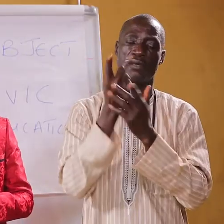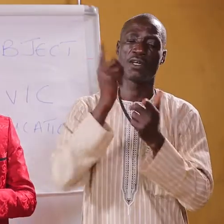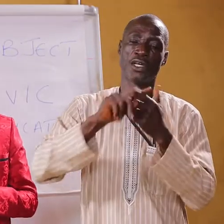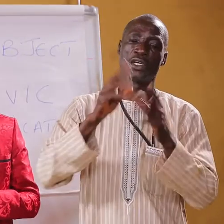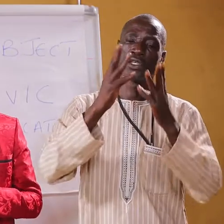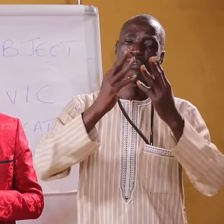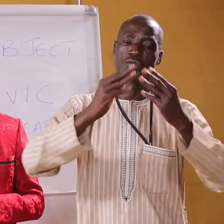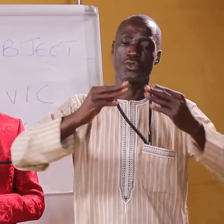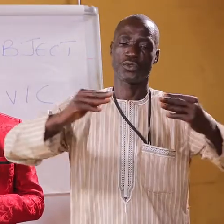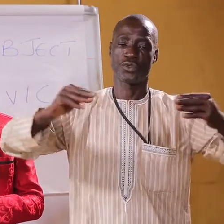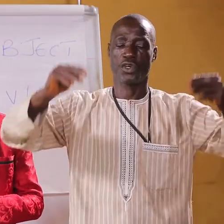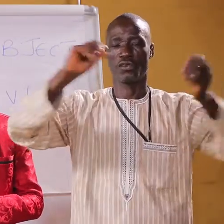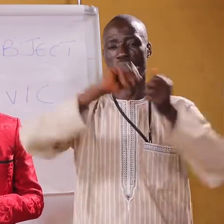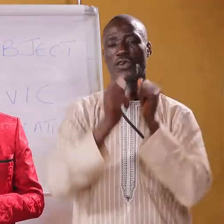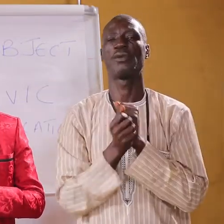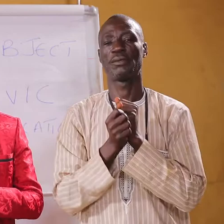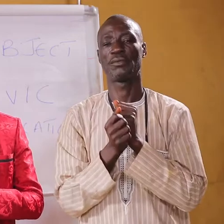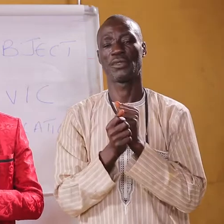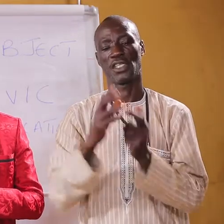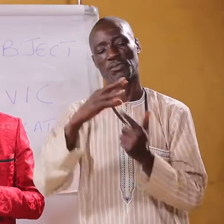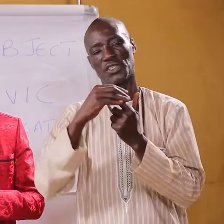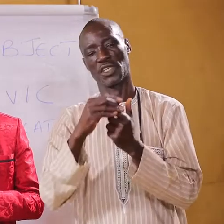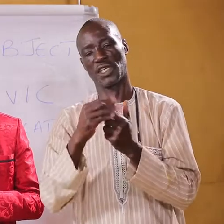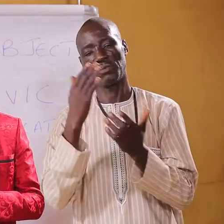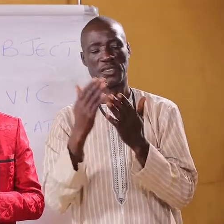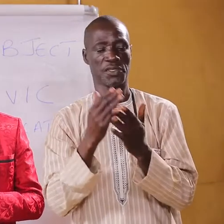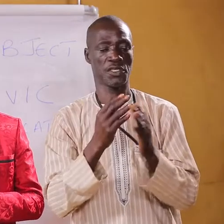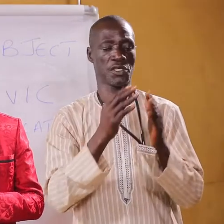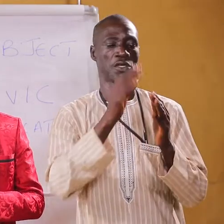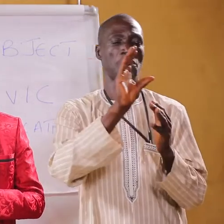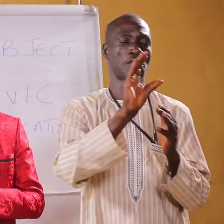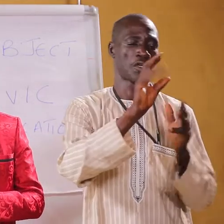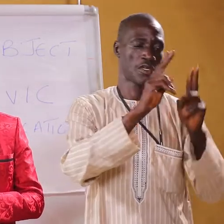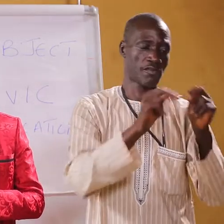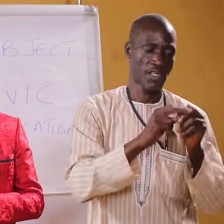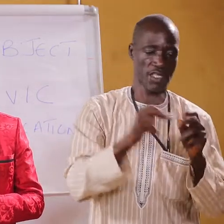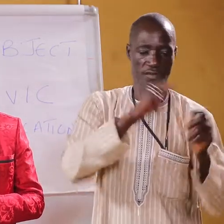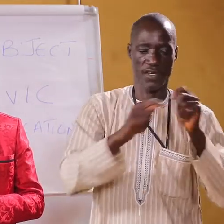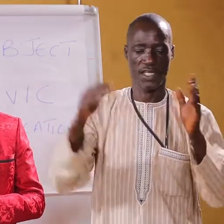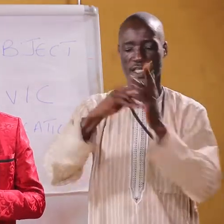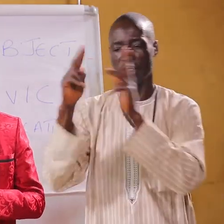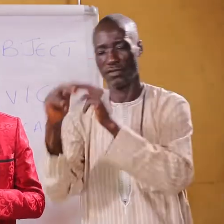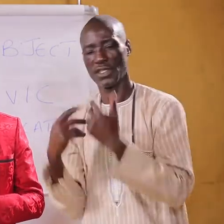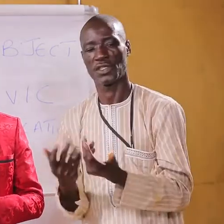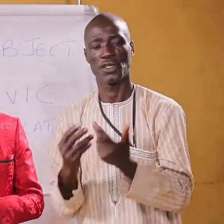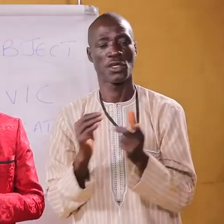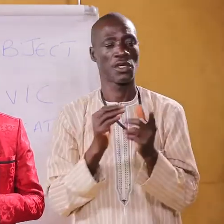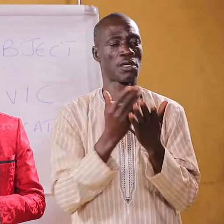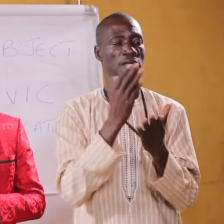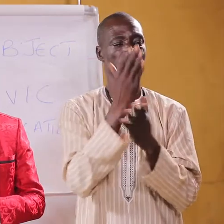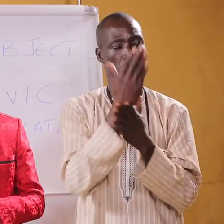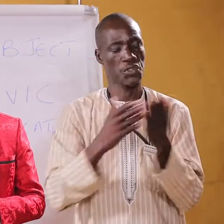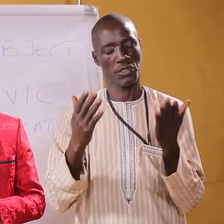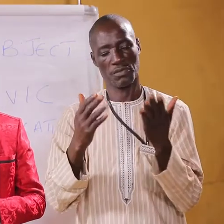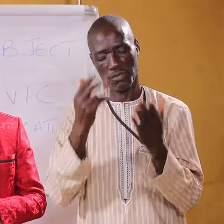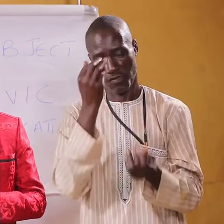that when there are communal crises, there are a lot of victims who lost their houses, they lost properties, and so